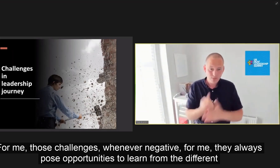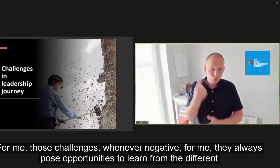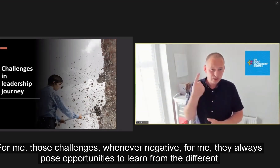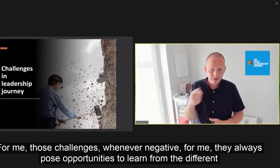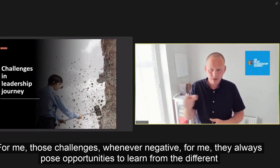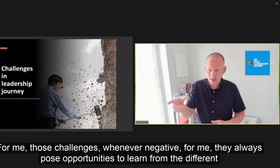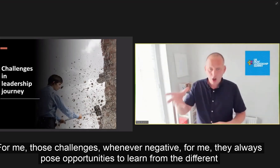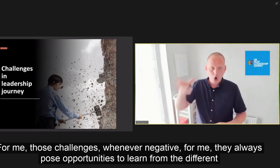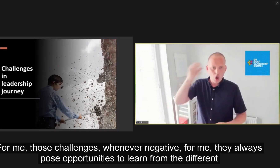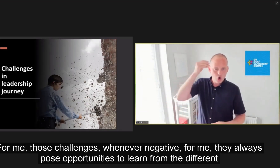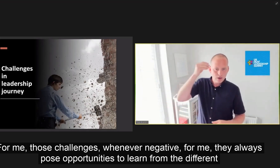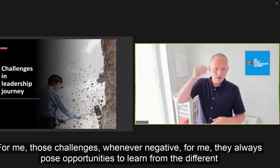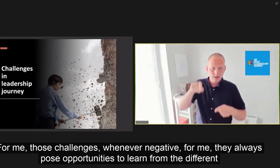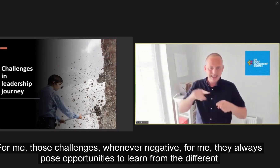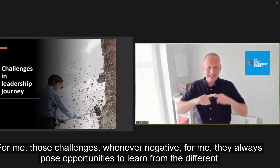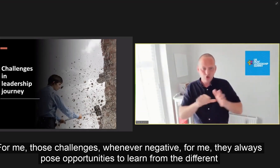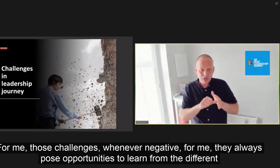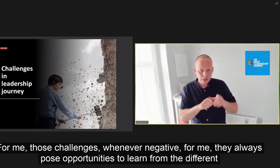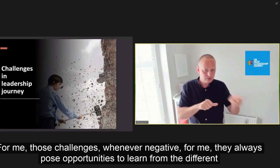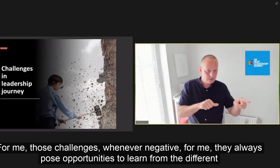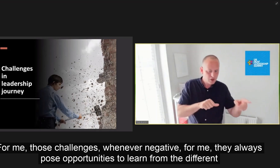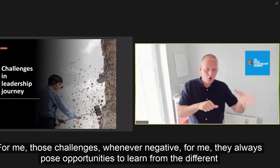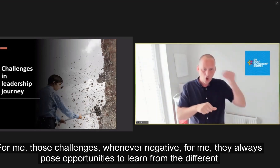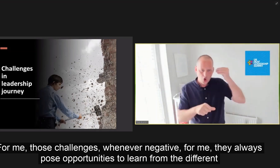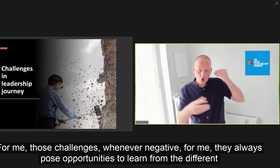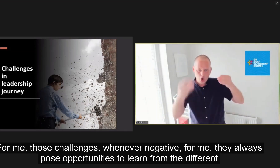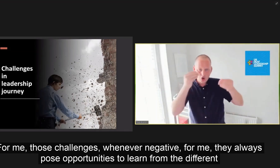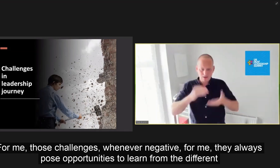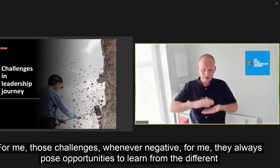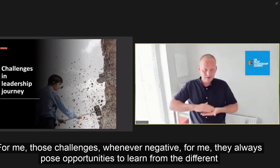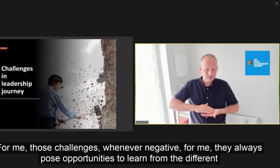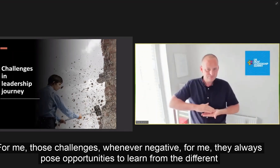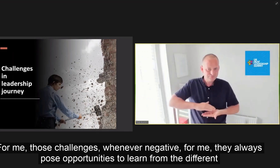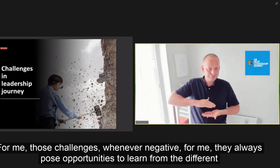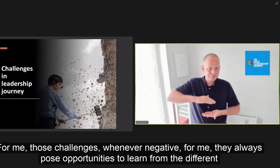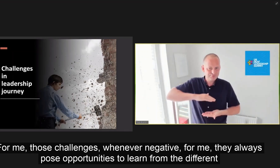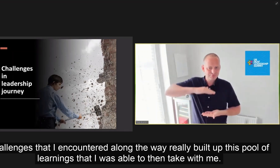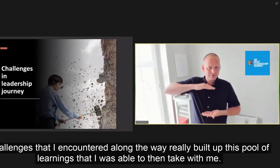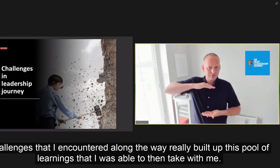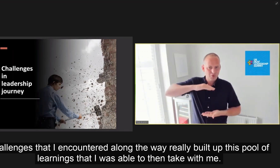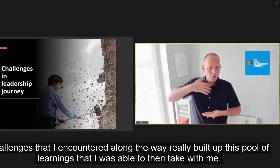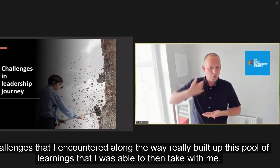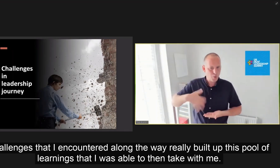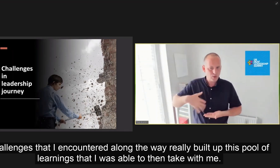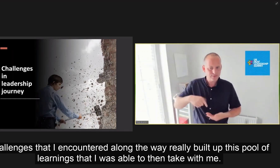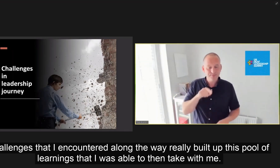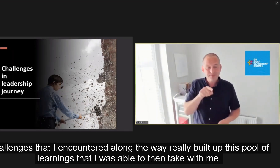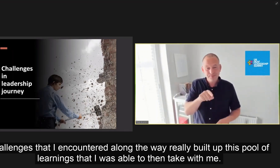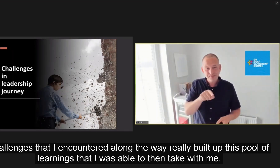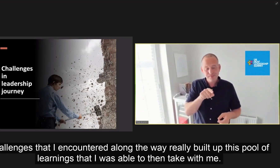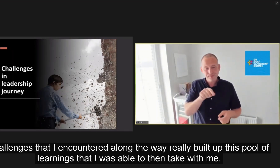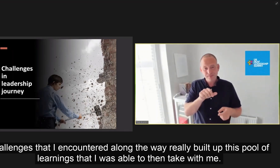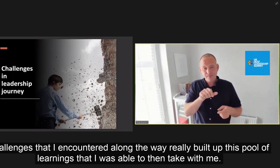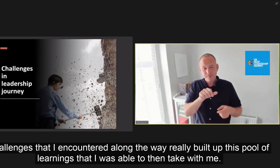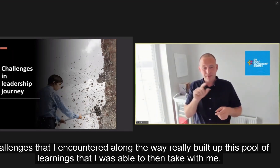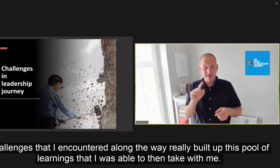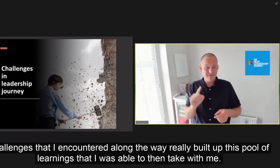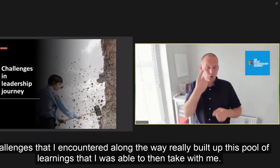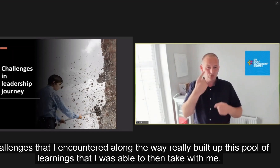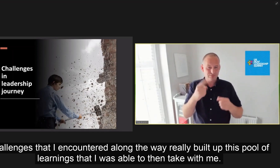negative. For me, they always posed opportunities to learn. The different challenges that I encountered along the way really built up this pool of learnings that I